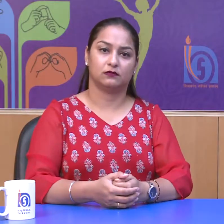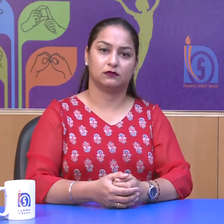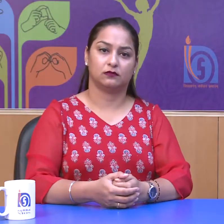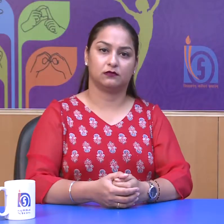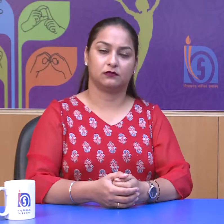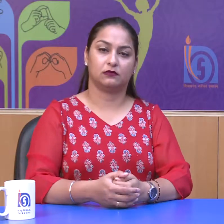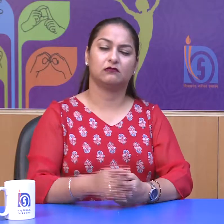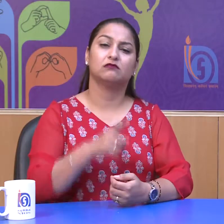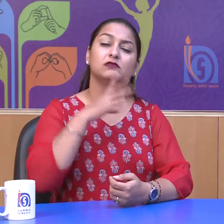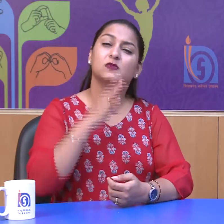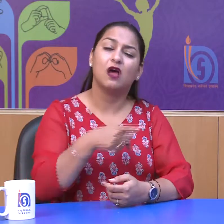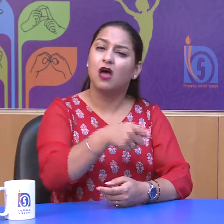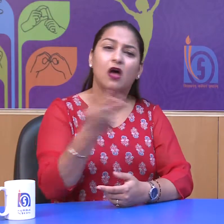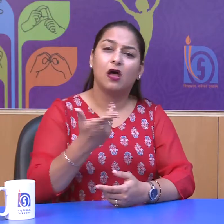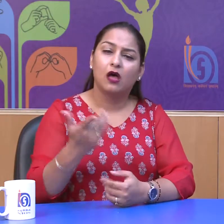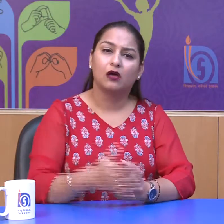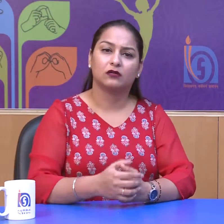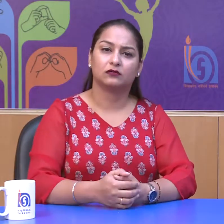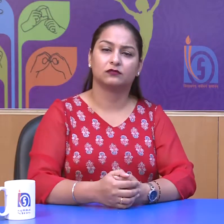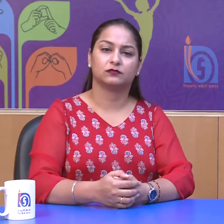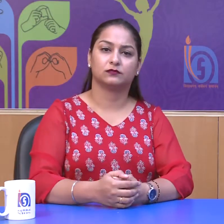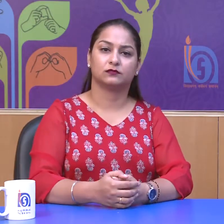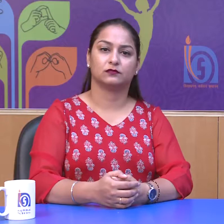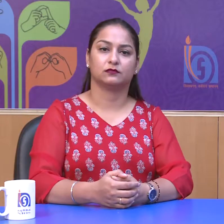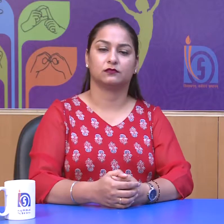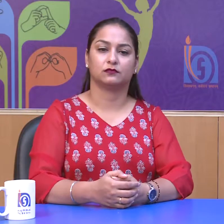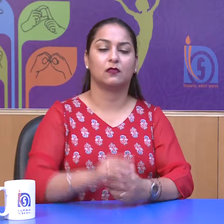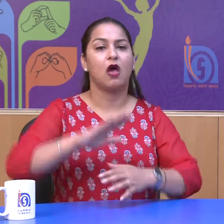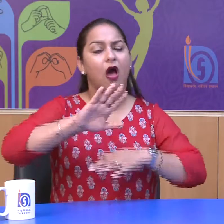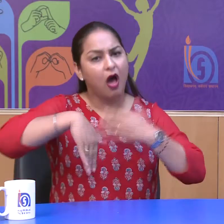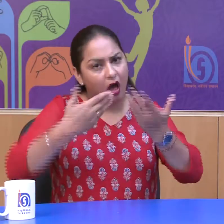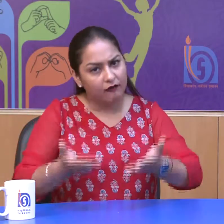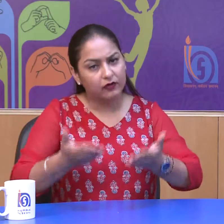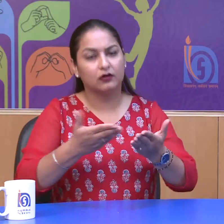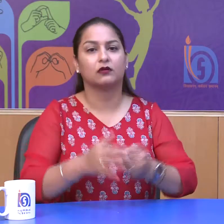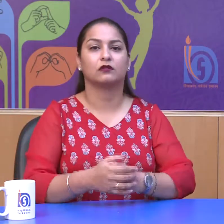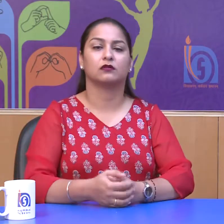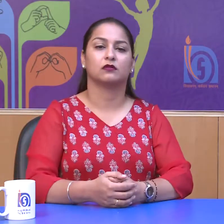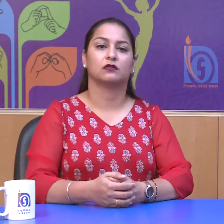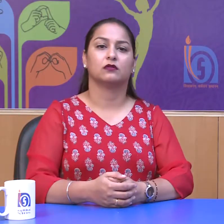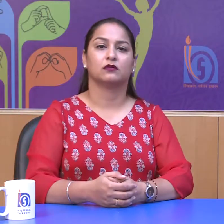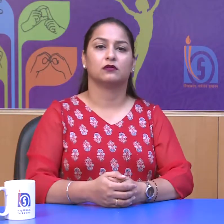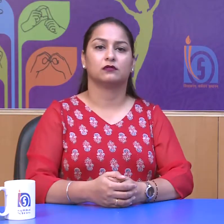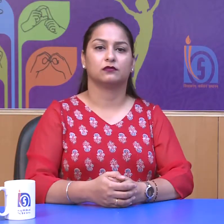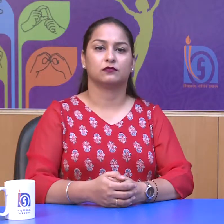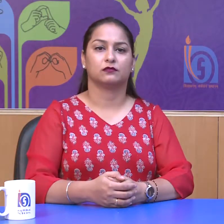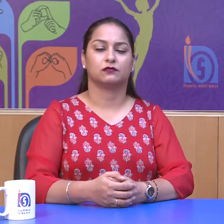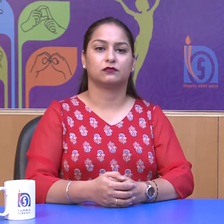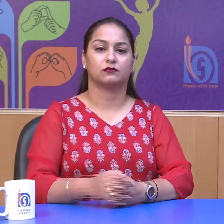Such elections are held after the expiry of the full term of